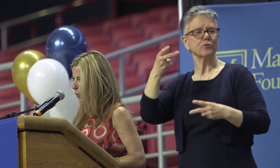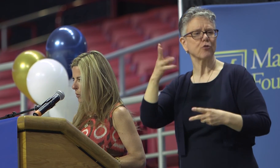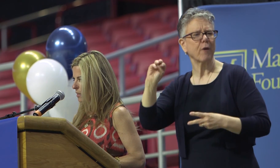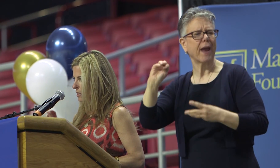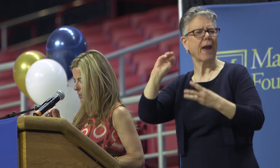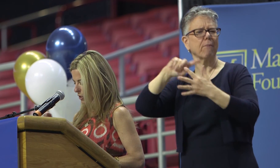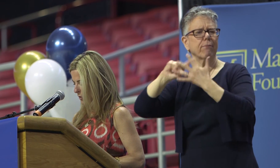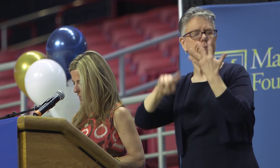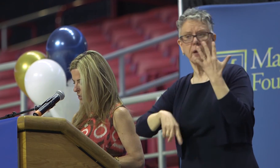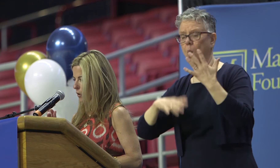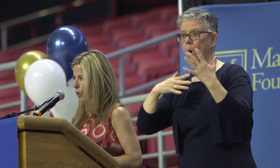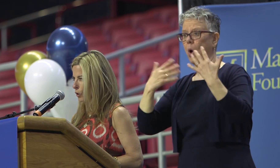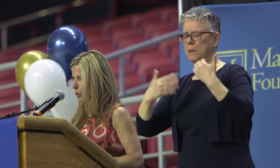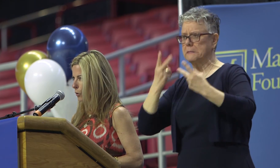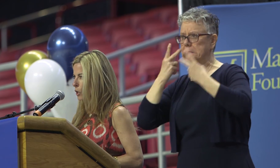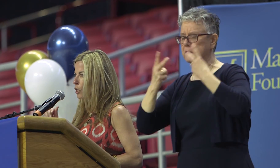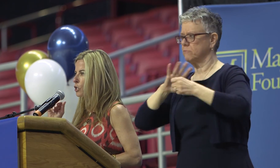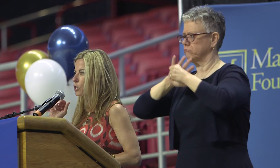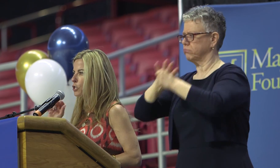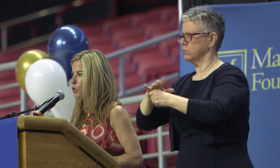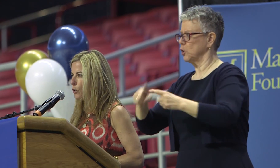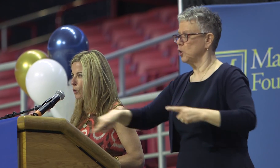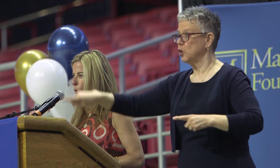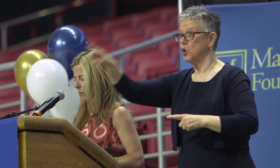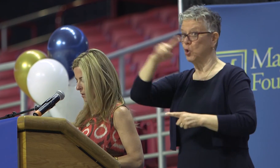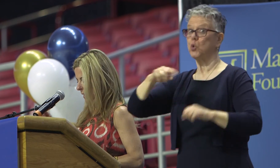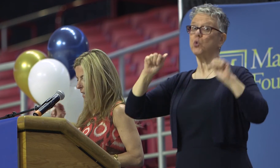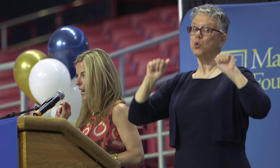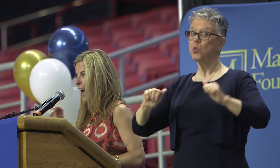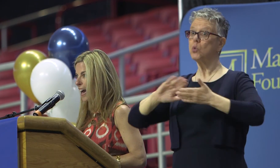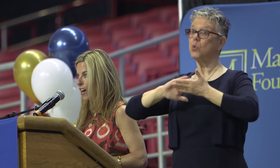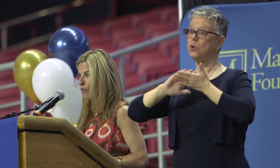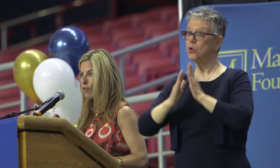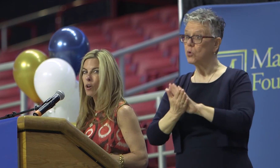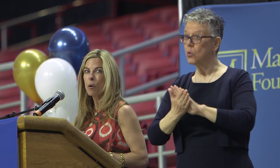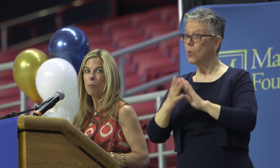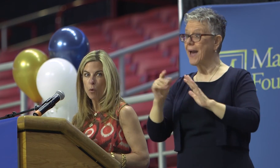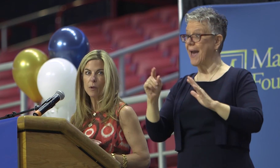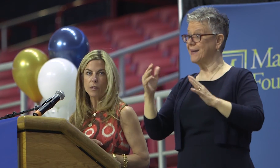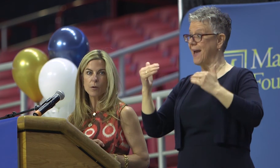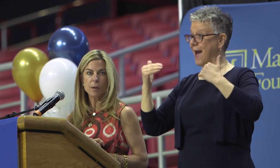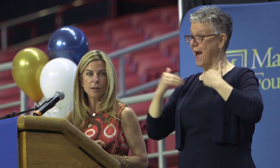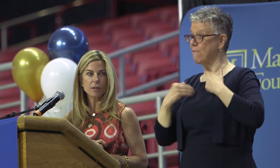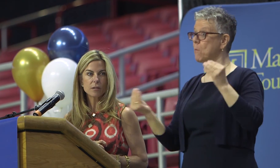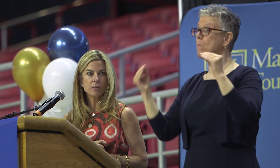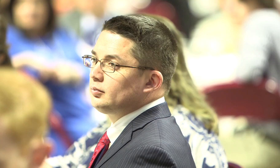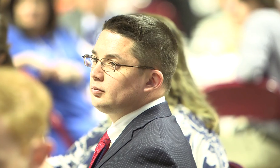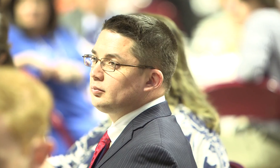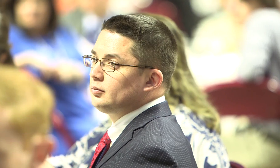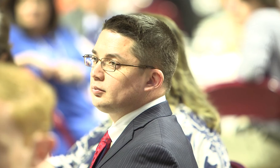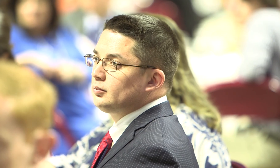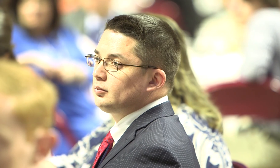puts enormous stress on you to do and have more than your